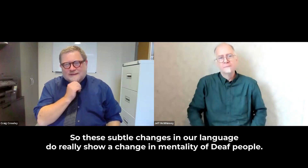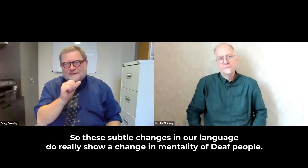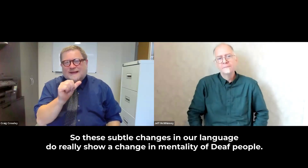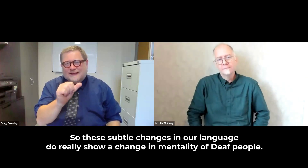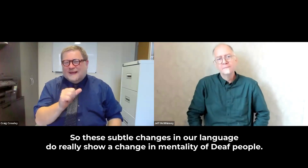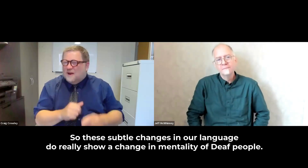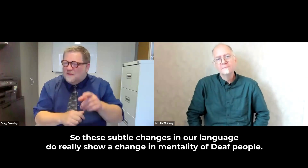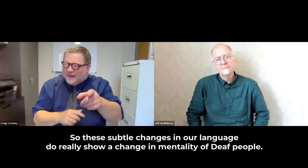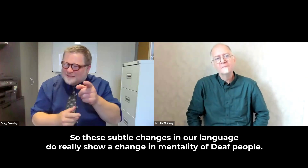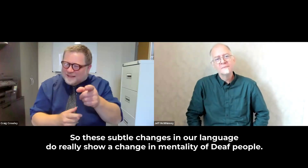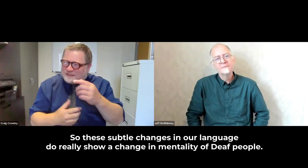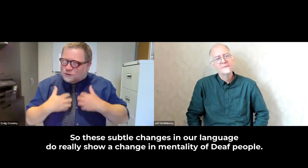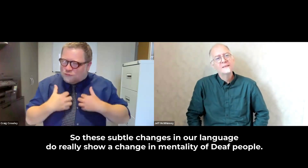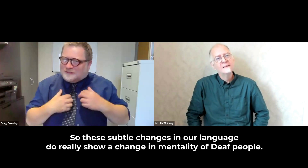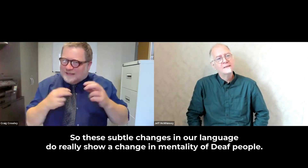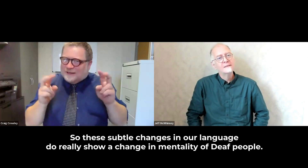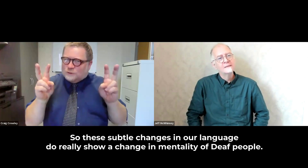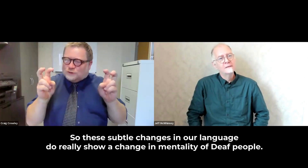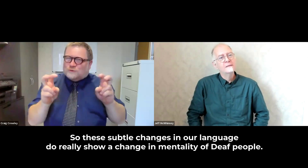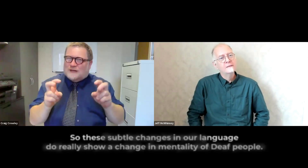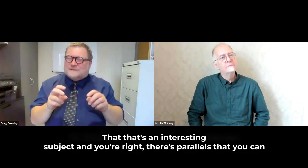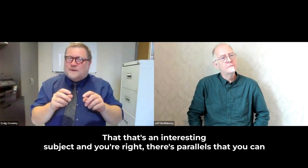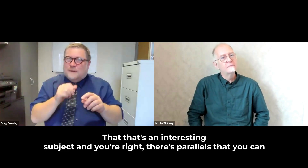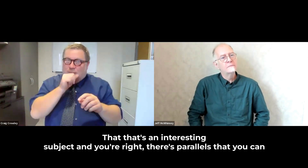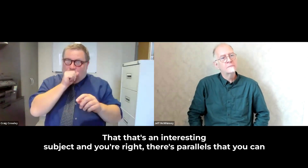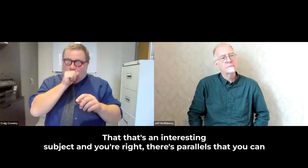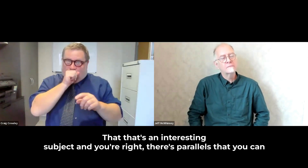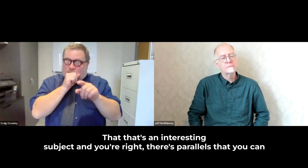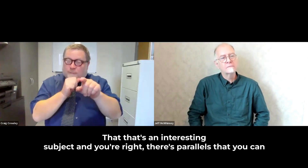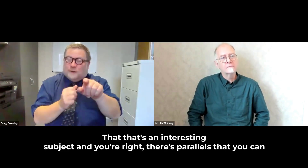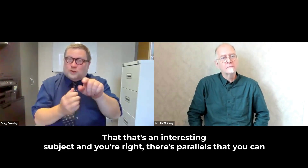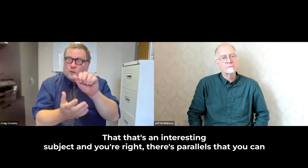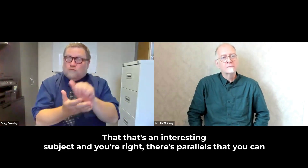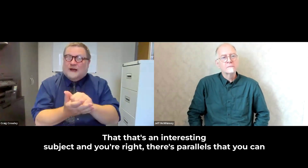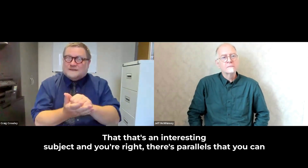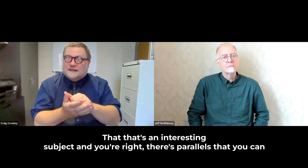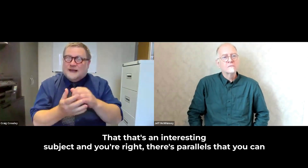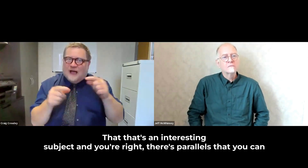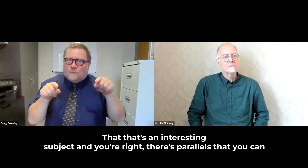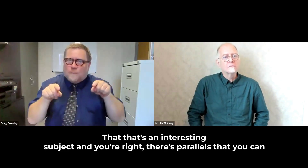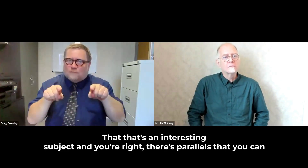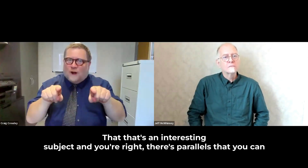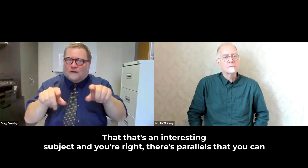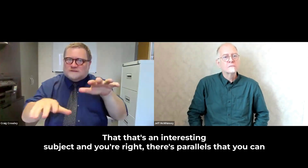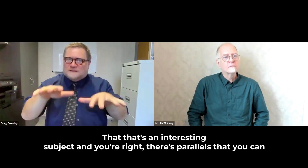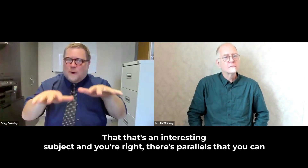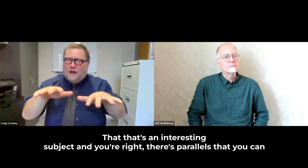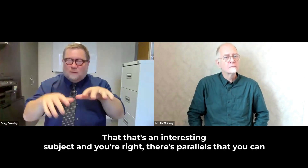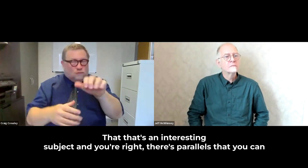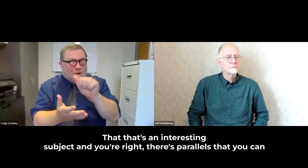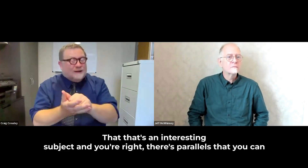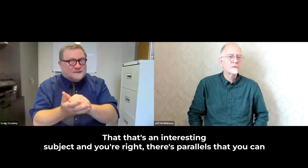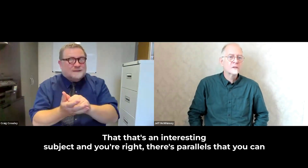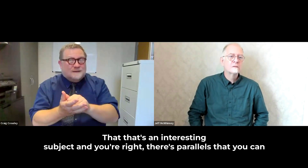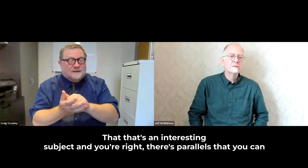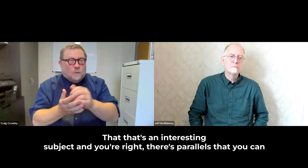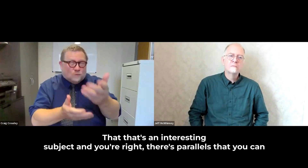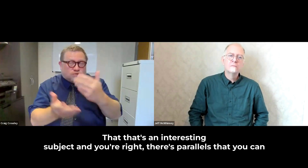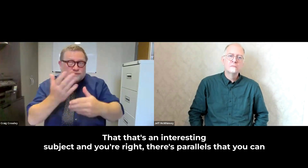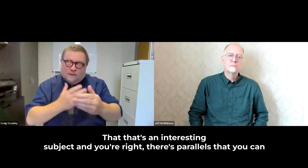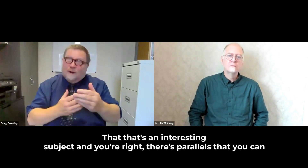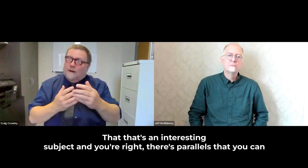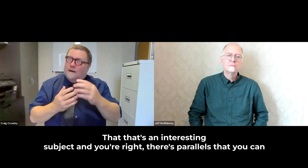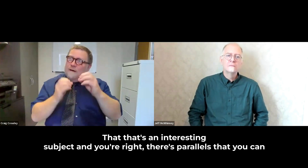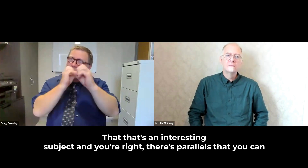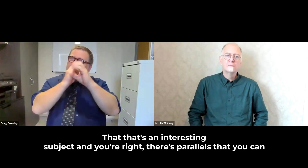show a change in mentality of deaf people. That's an interesting subject. And you're right, there's